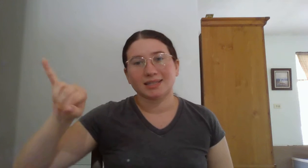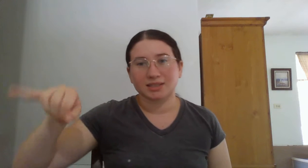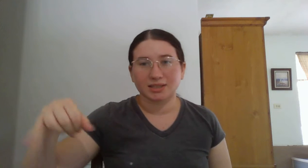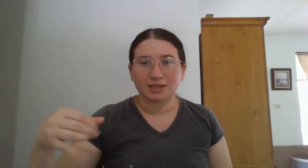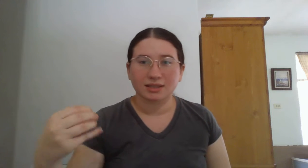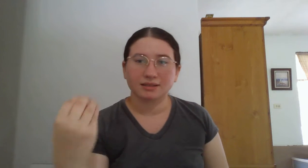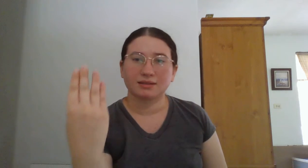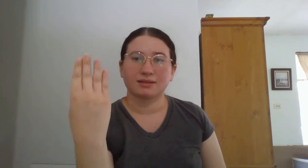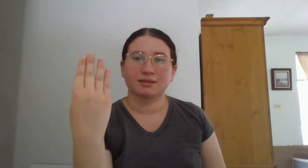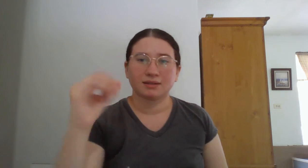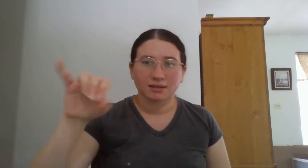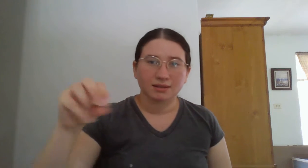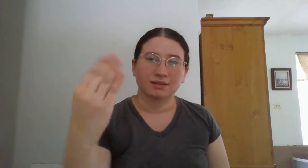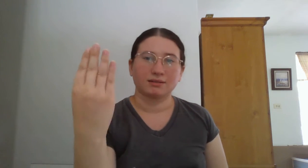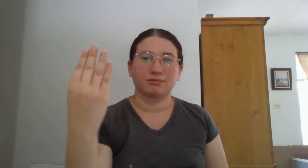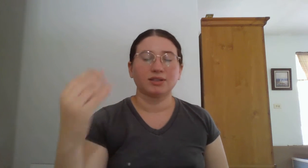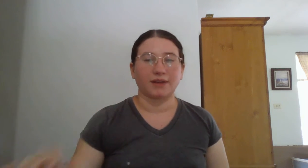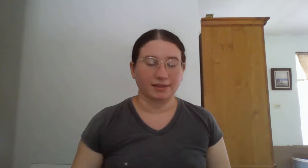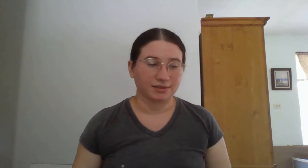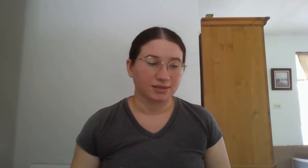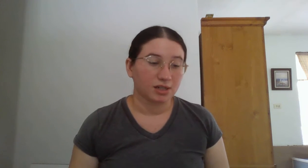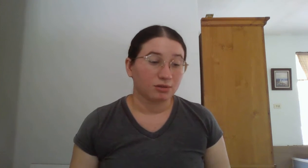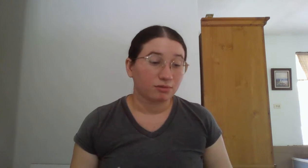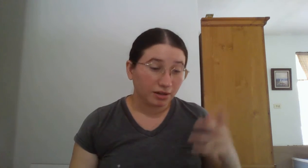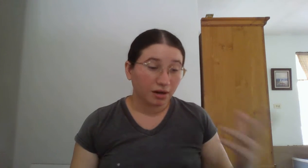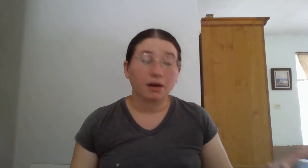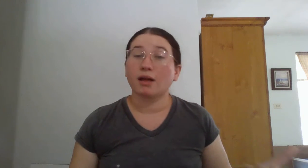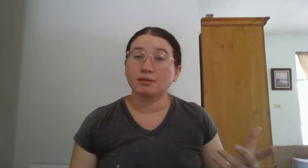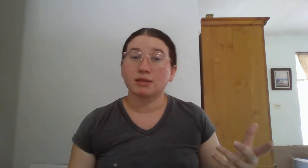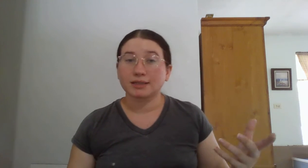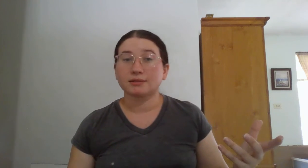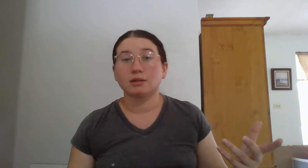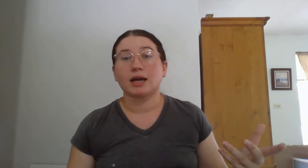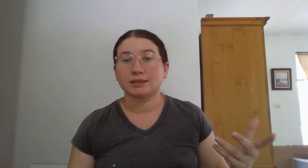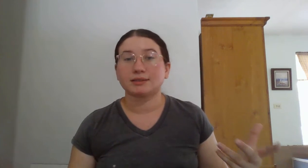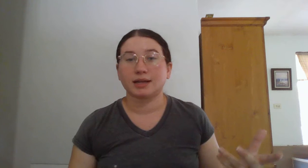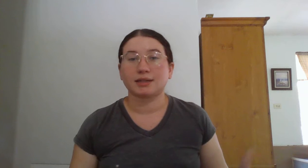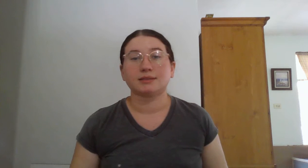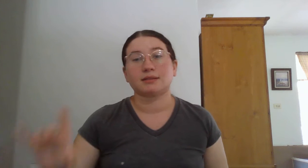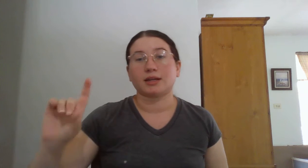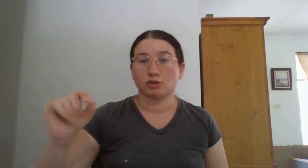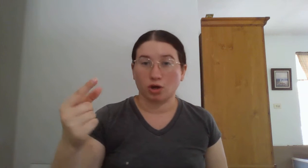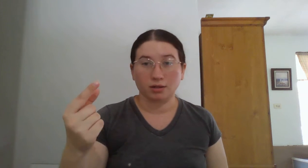It's this. Really fast. There are other lexicalized signs like dog.